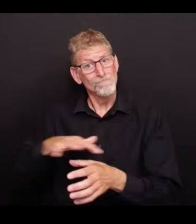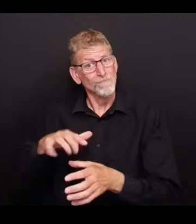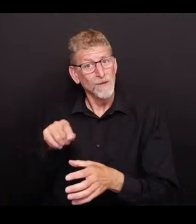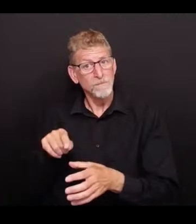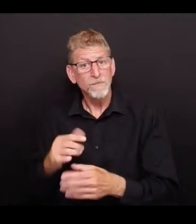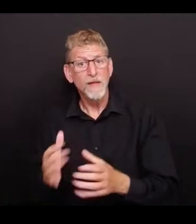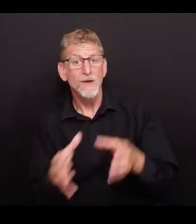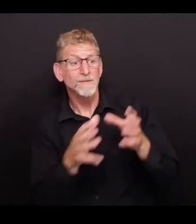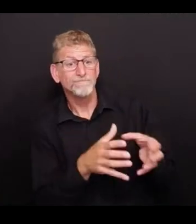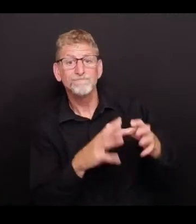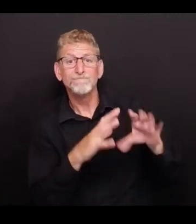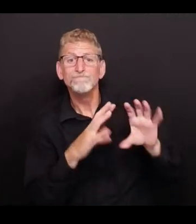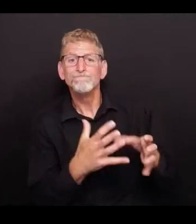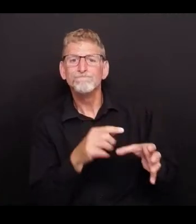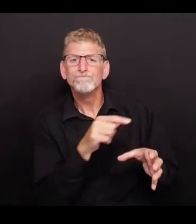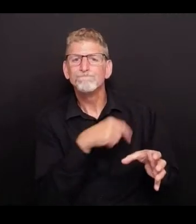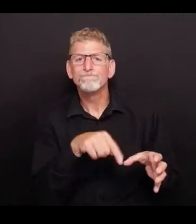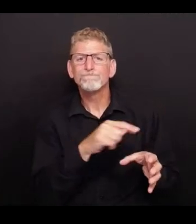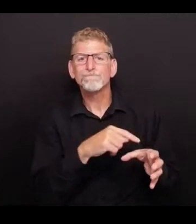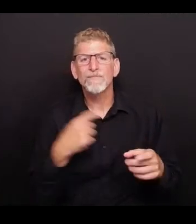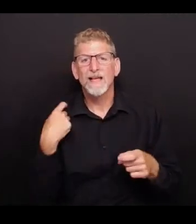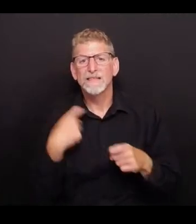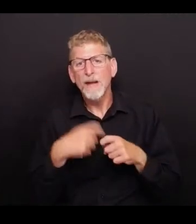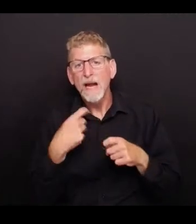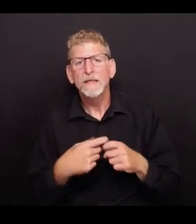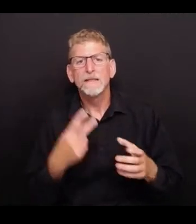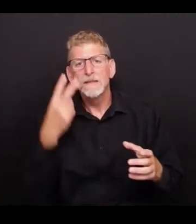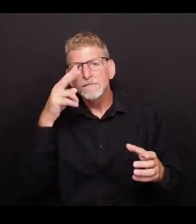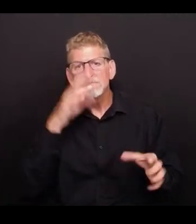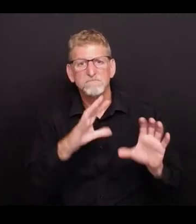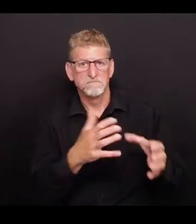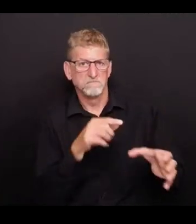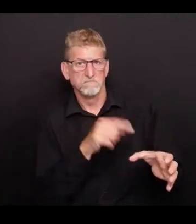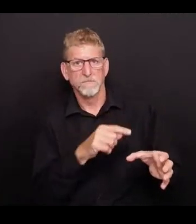at 44.4%, and Black Minnesotans at 41.8%.